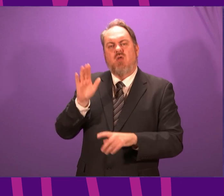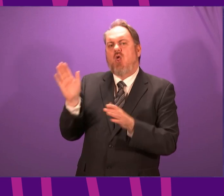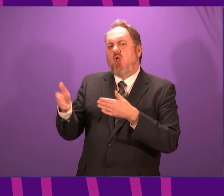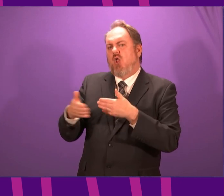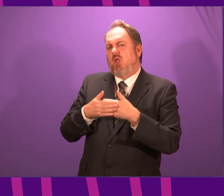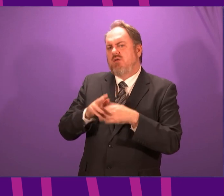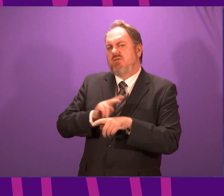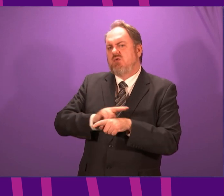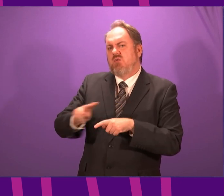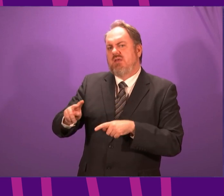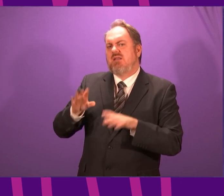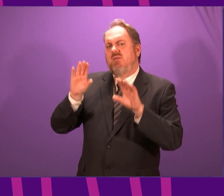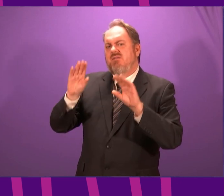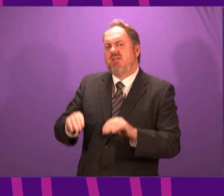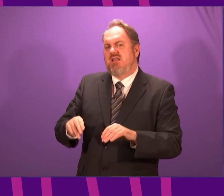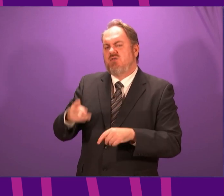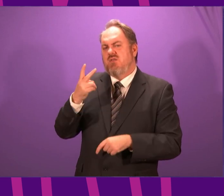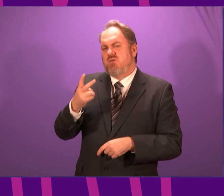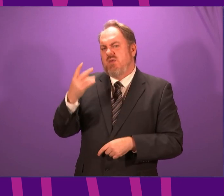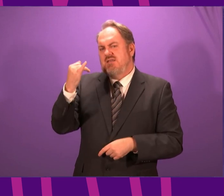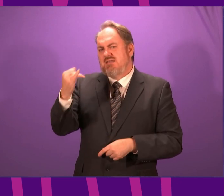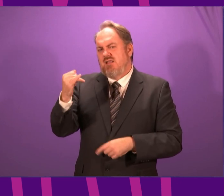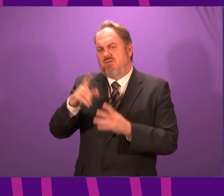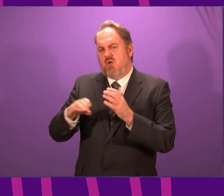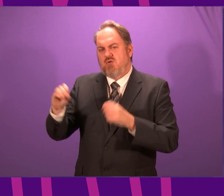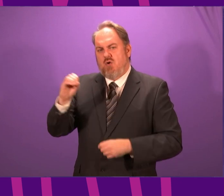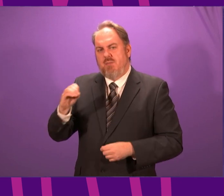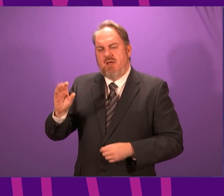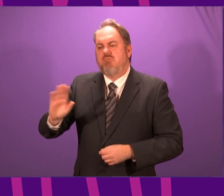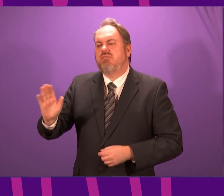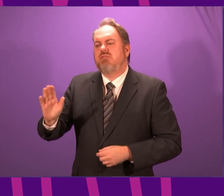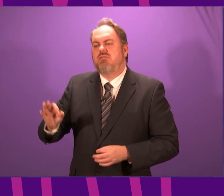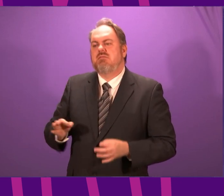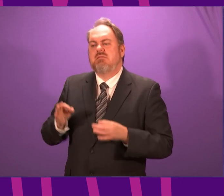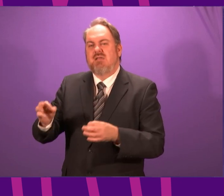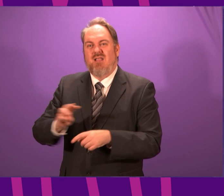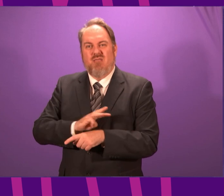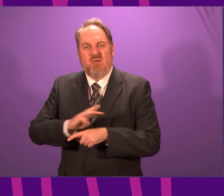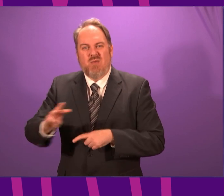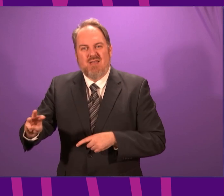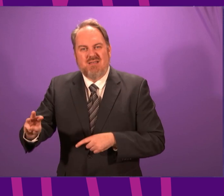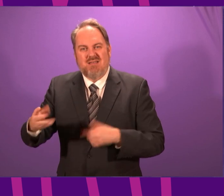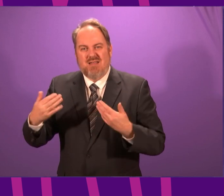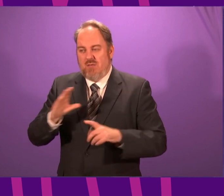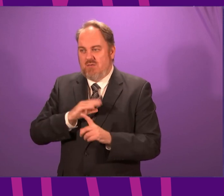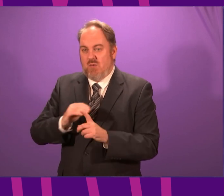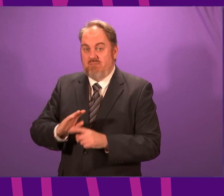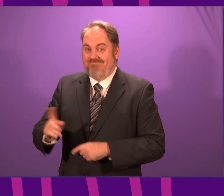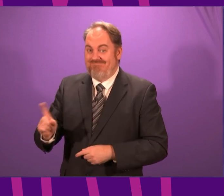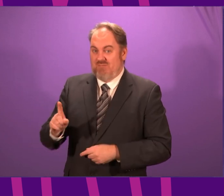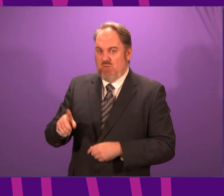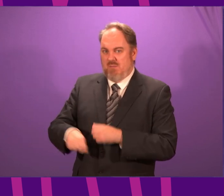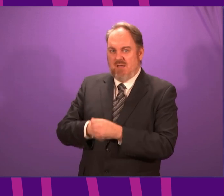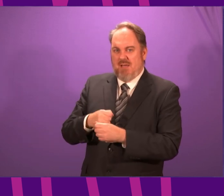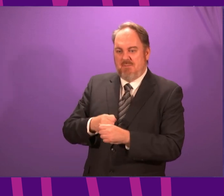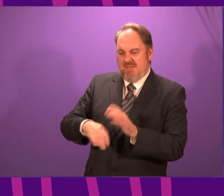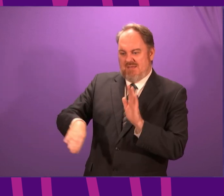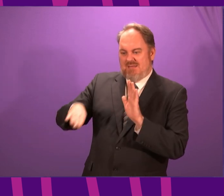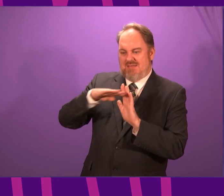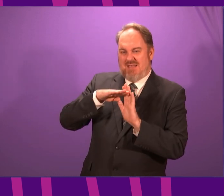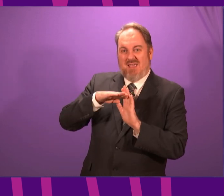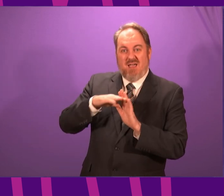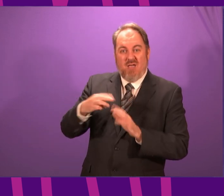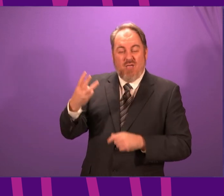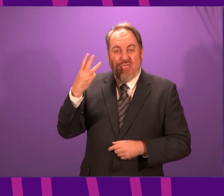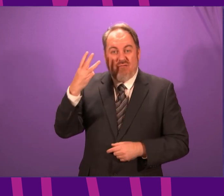break that was due to end on the 26th of October. They were then told that would be extended by a week. They're now being told that they're about to enter Tier 3 with no date of